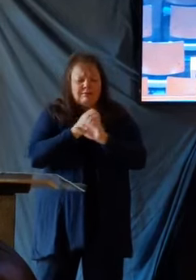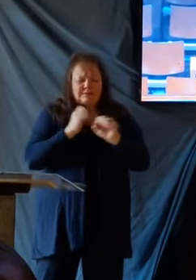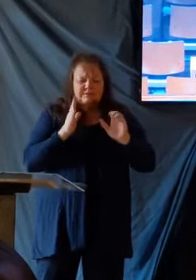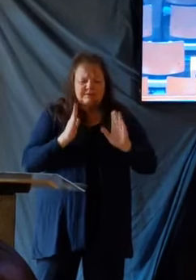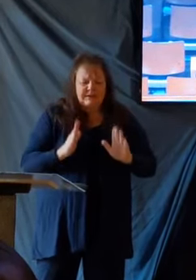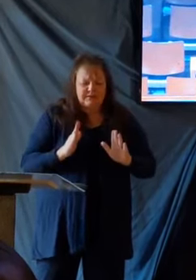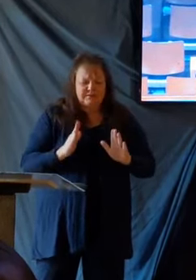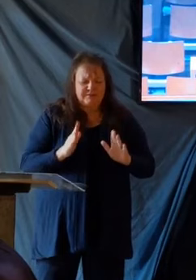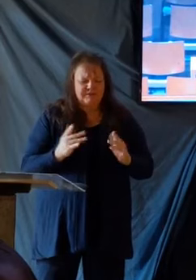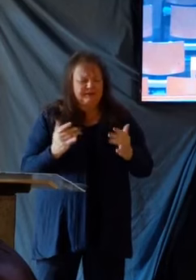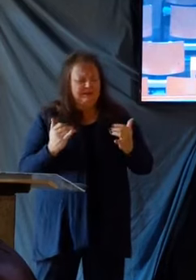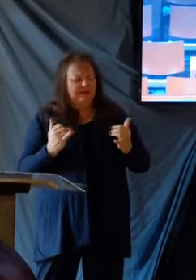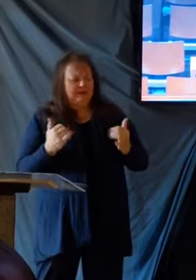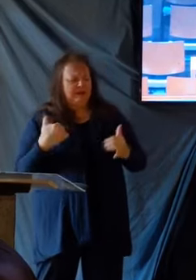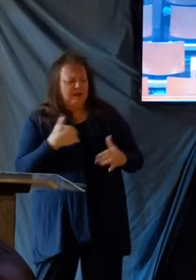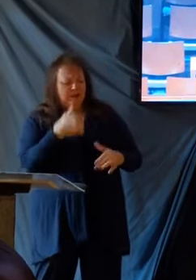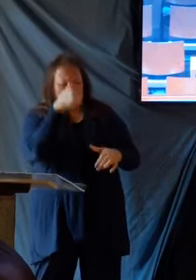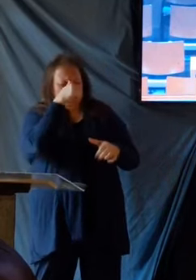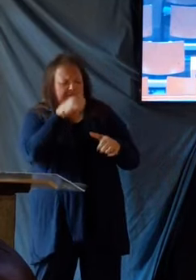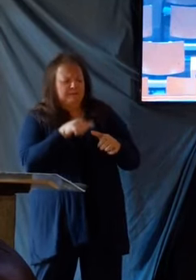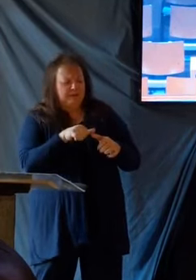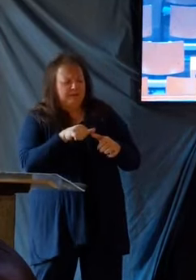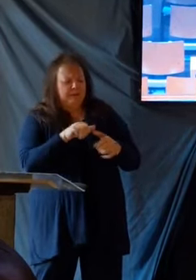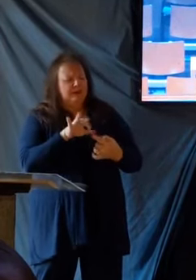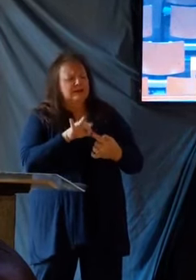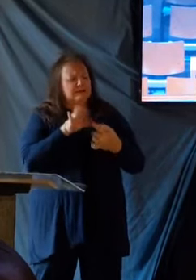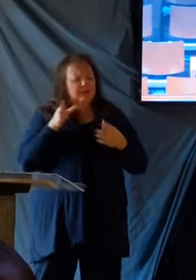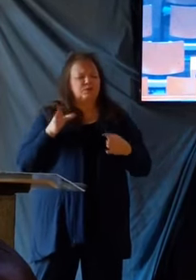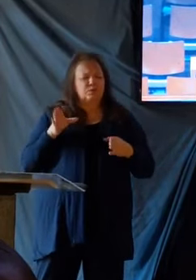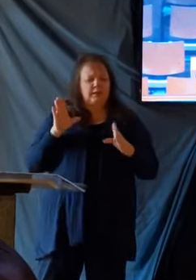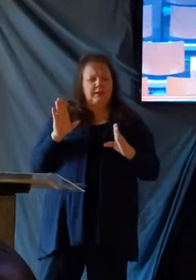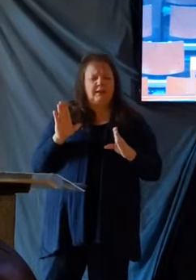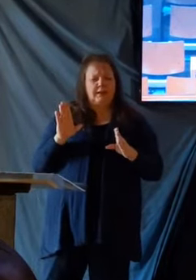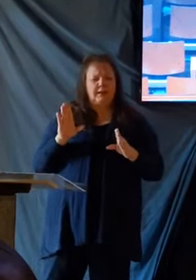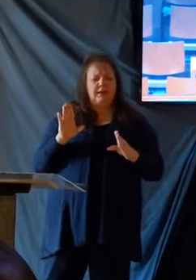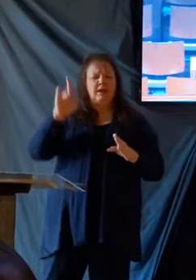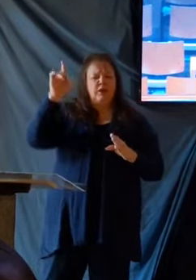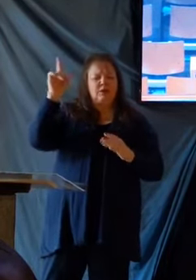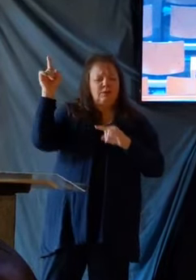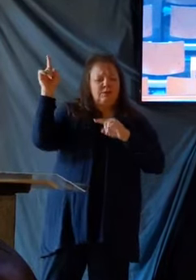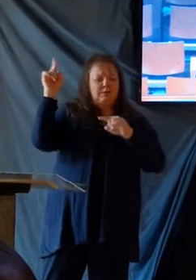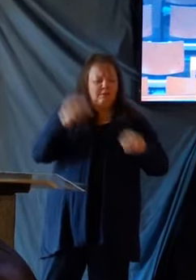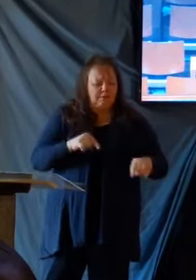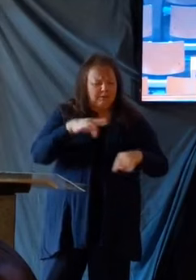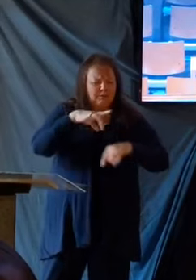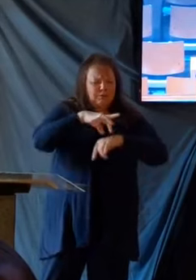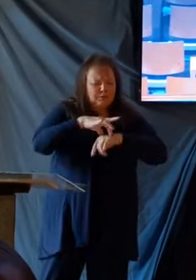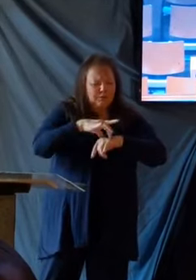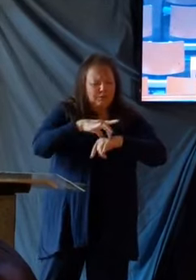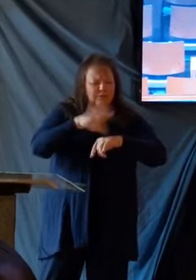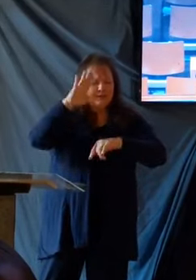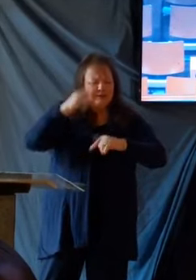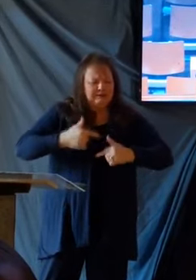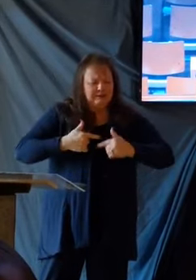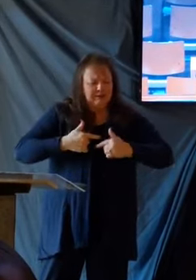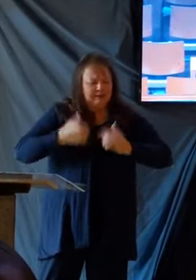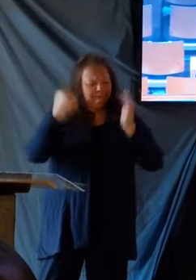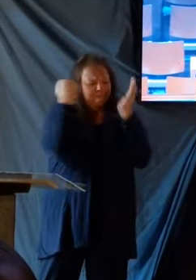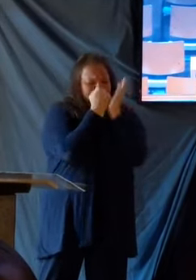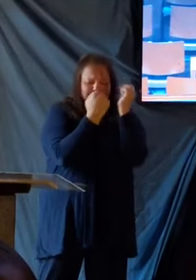even in these days, we remember in a special way his coming to this earth to give his life